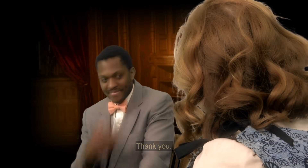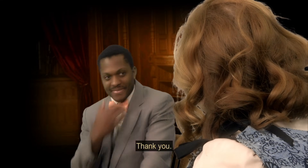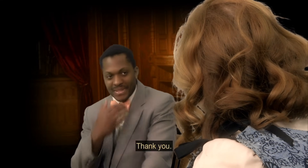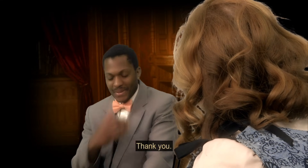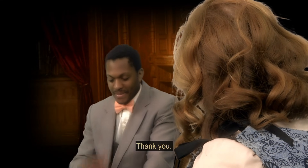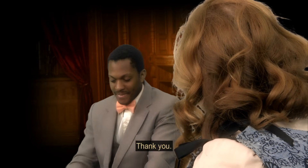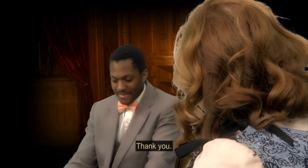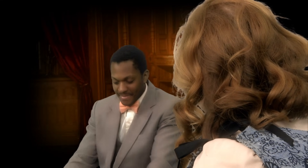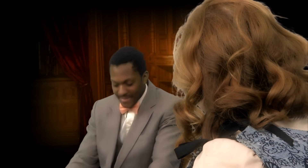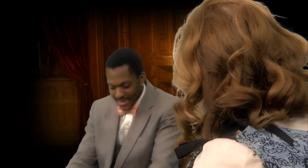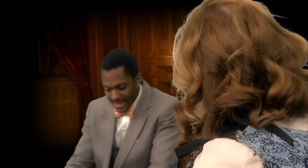Thank you.